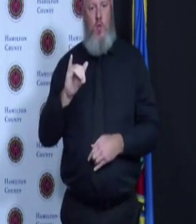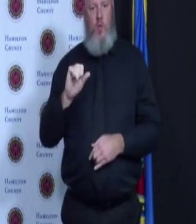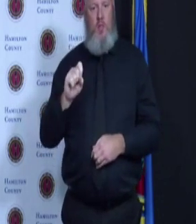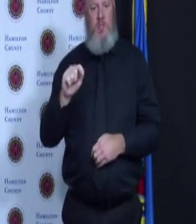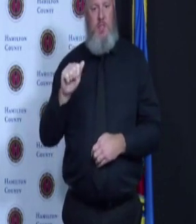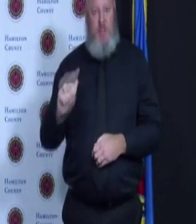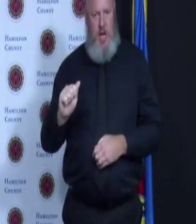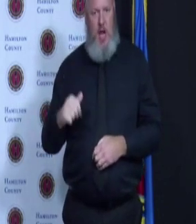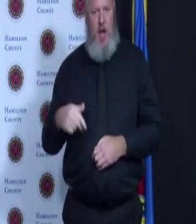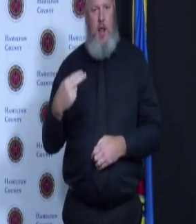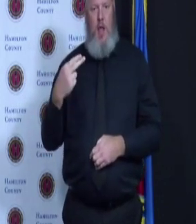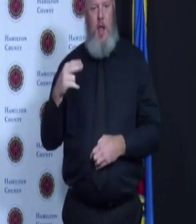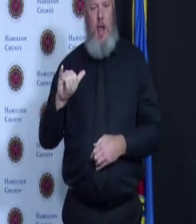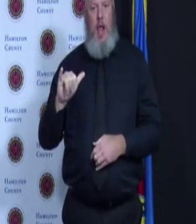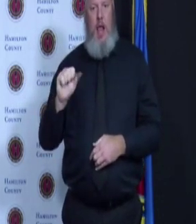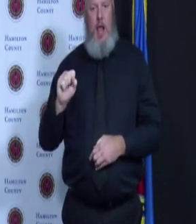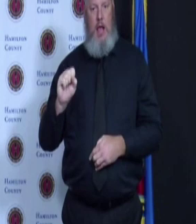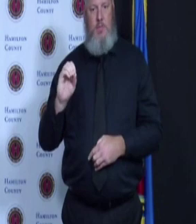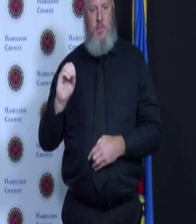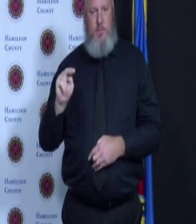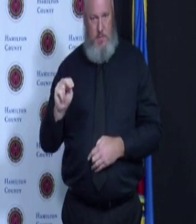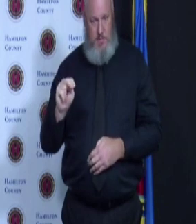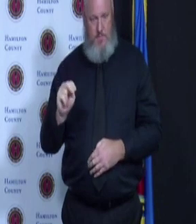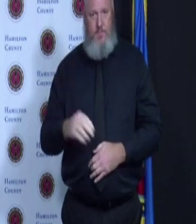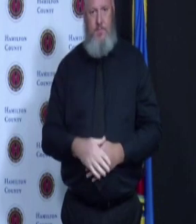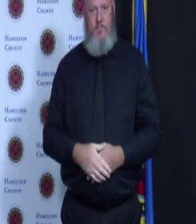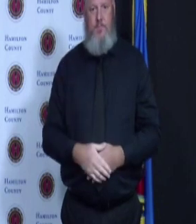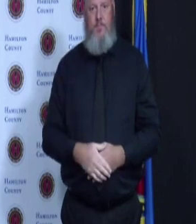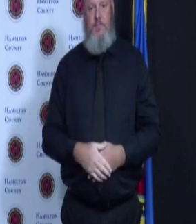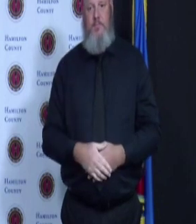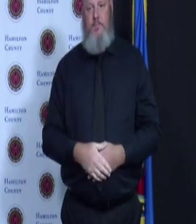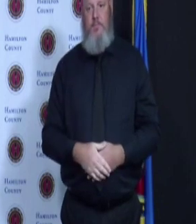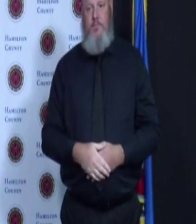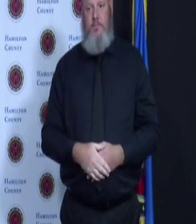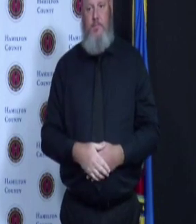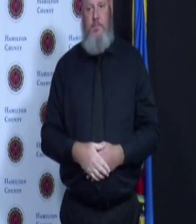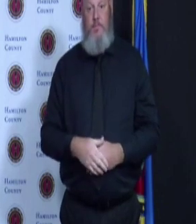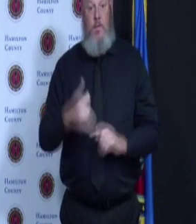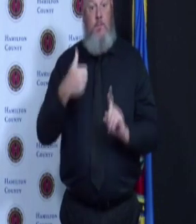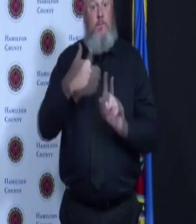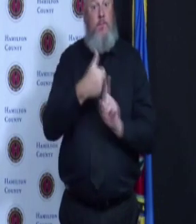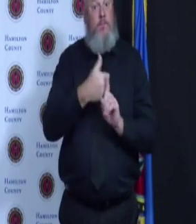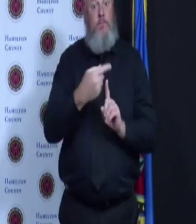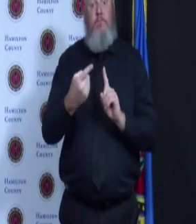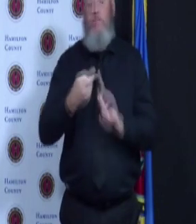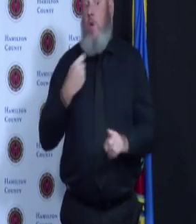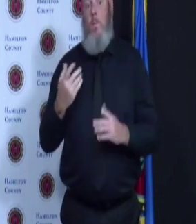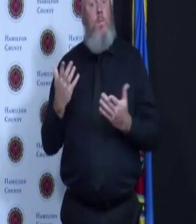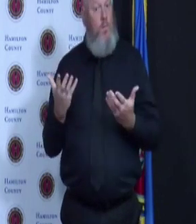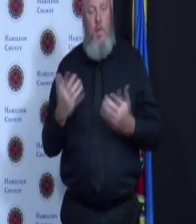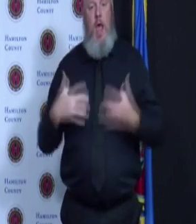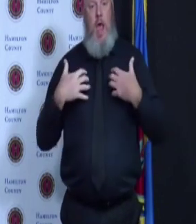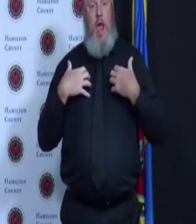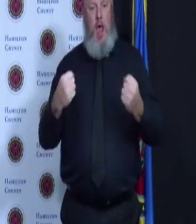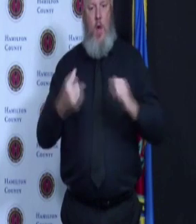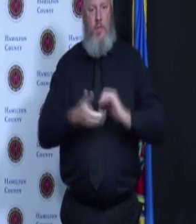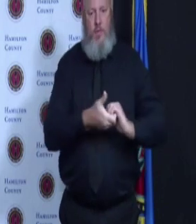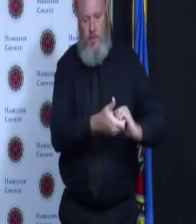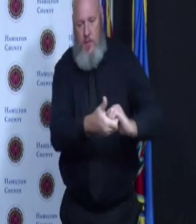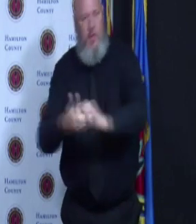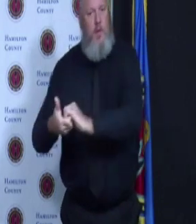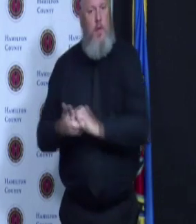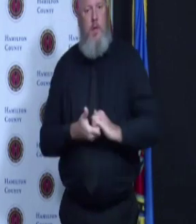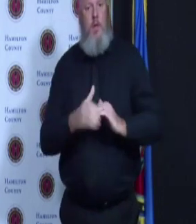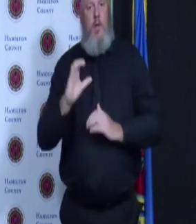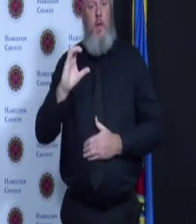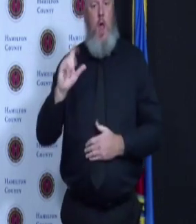update on the county activities that continue to serve the citizens of Hamilton County. So we've talked a lot about what's